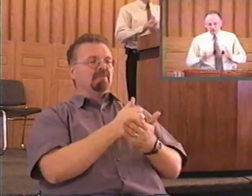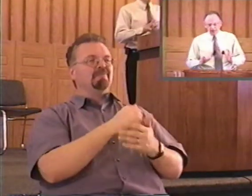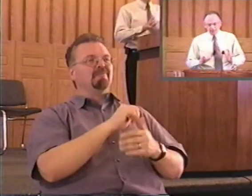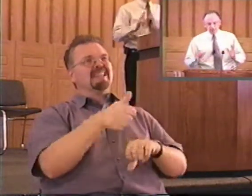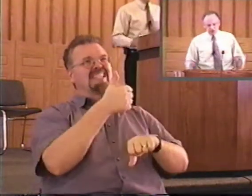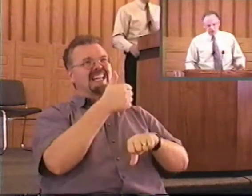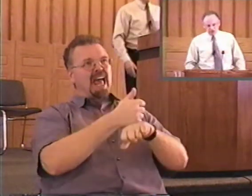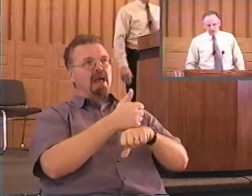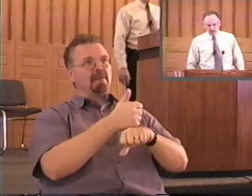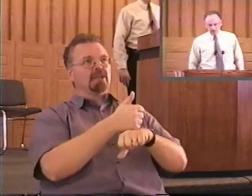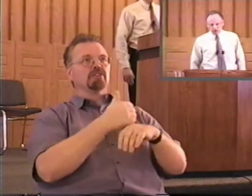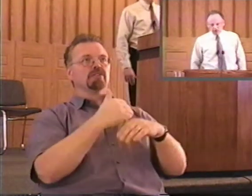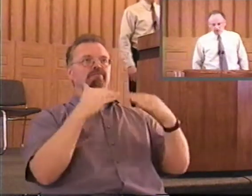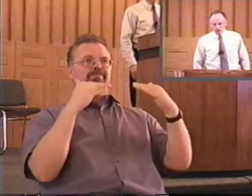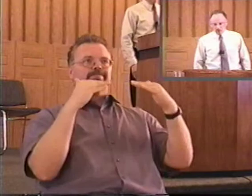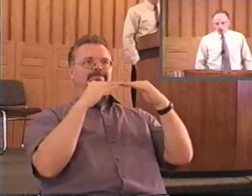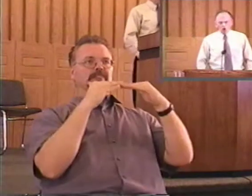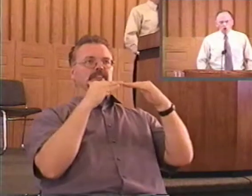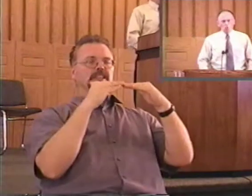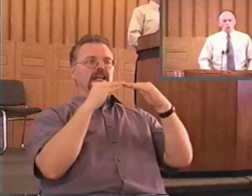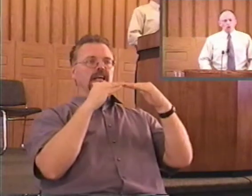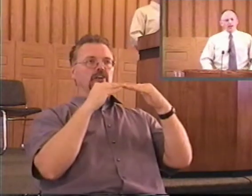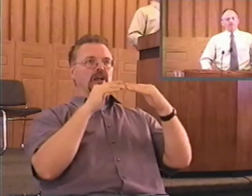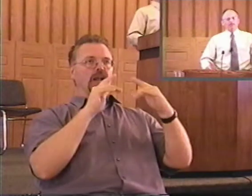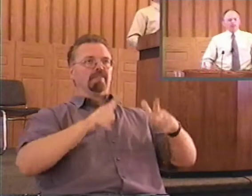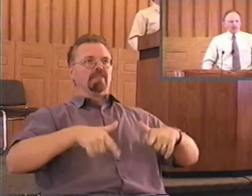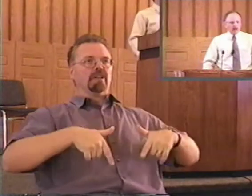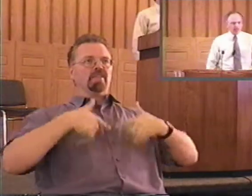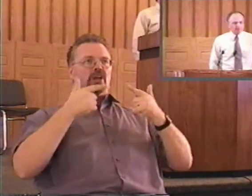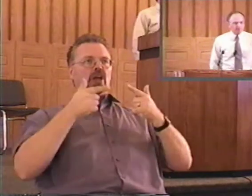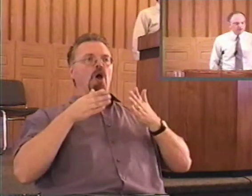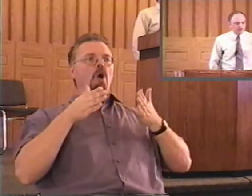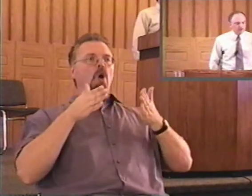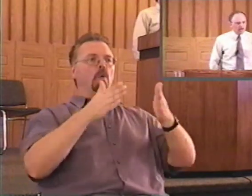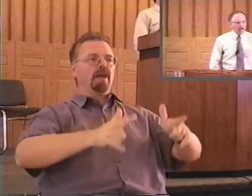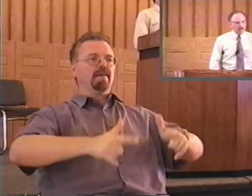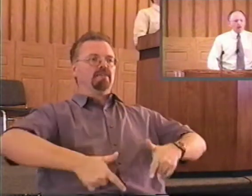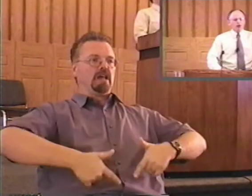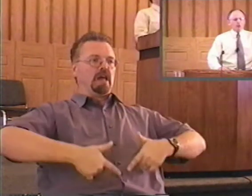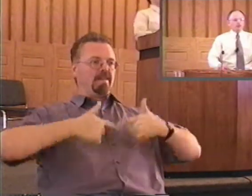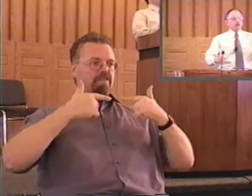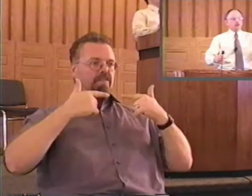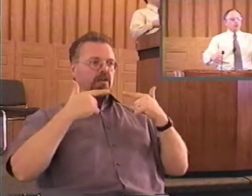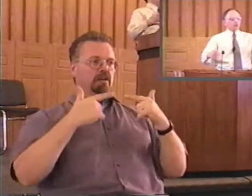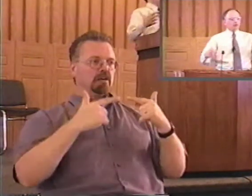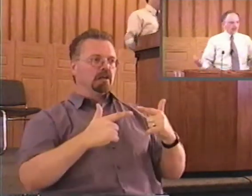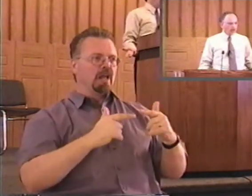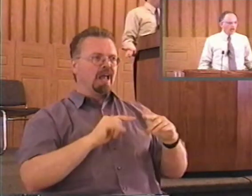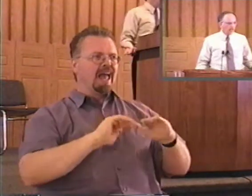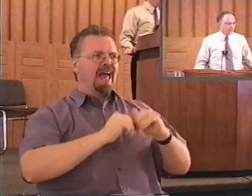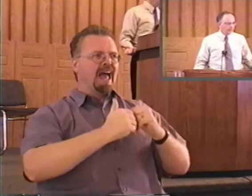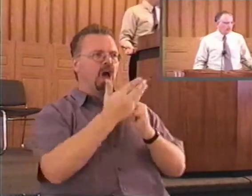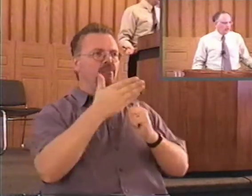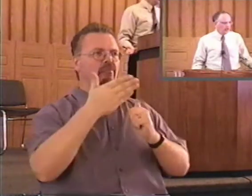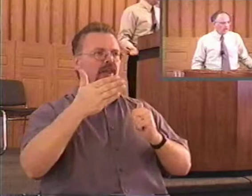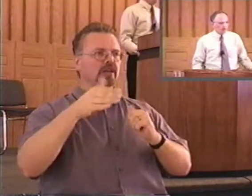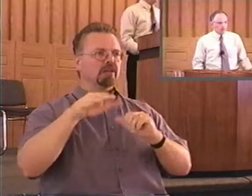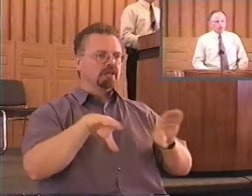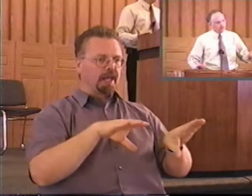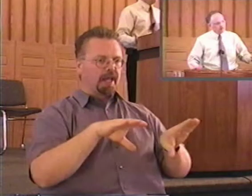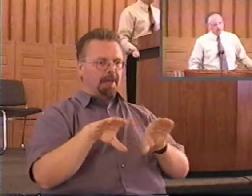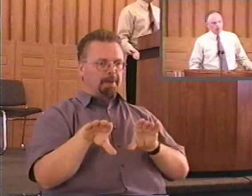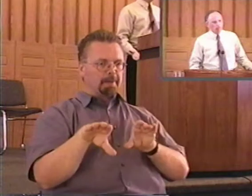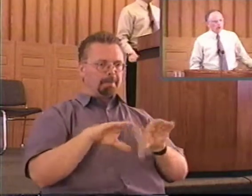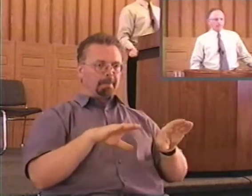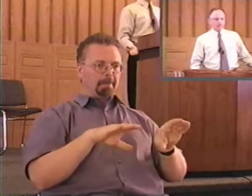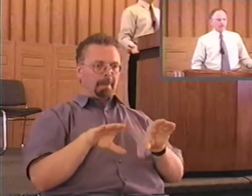an accepted standard, a way of life, how things are done,